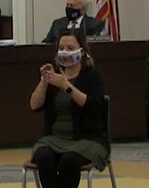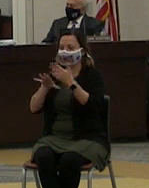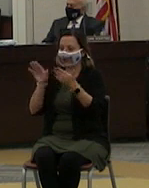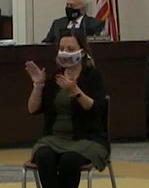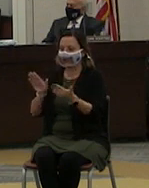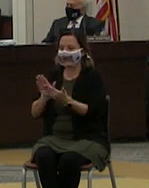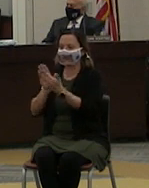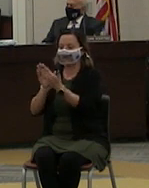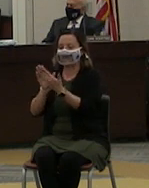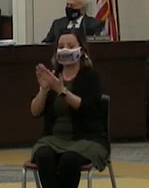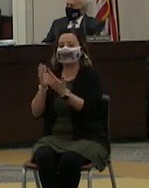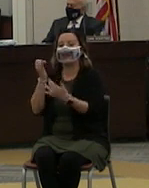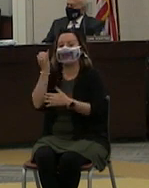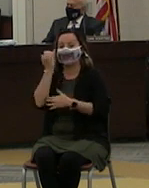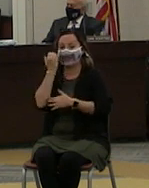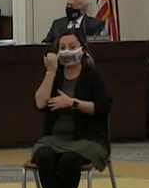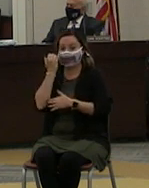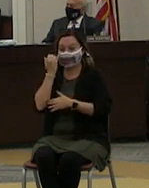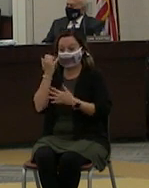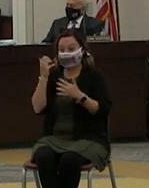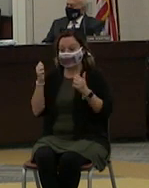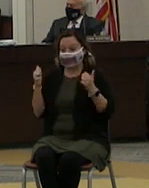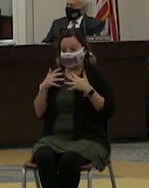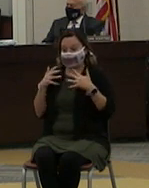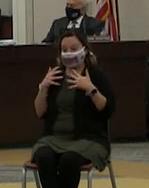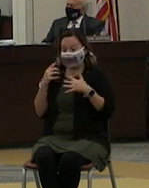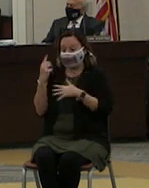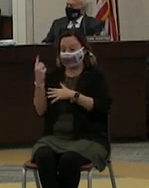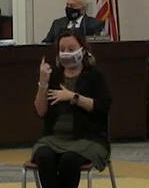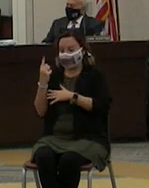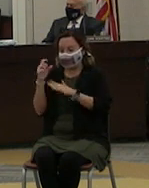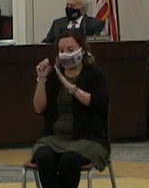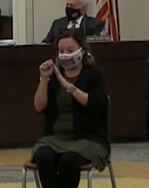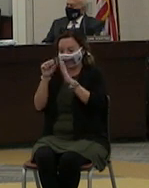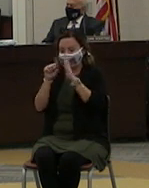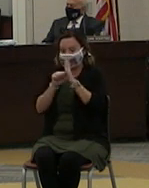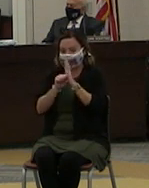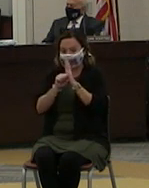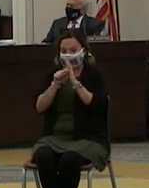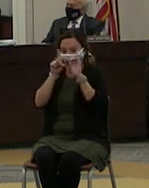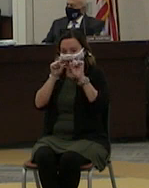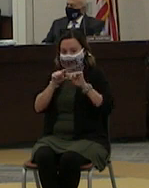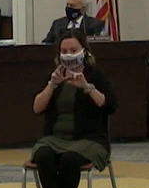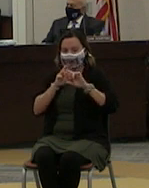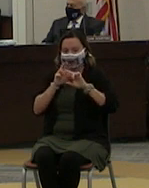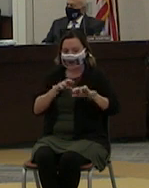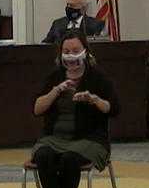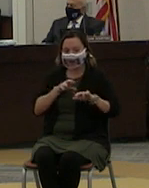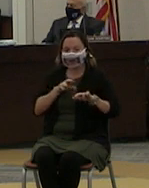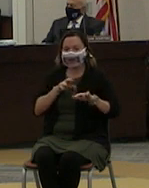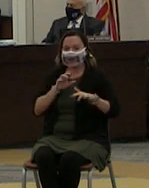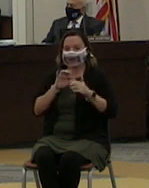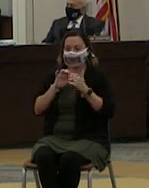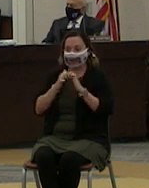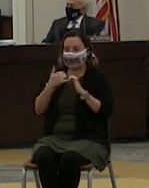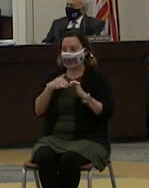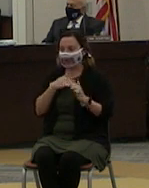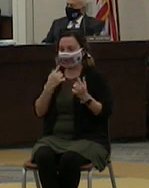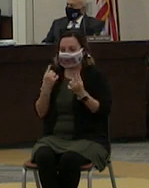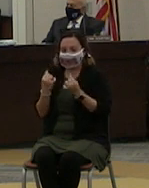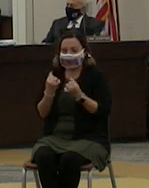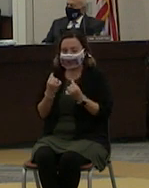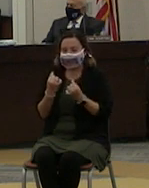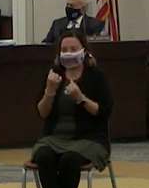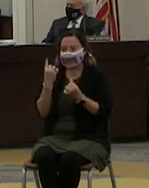But my fear is that if we just use state assessment results to make those determinations of how are we doing, then it's always going to be a